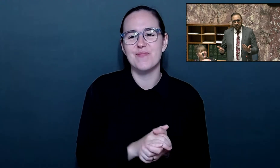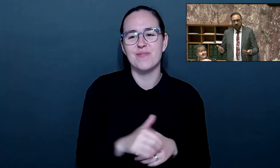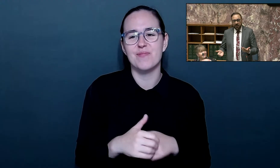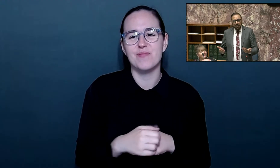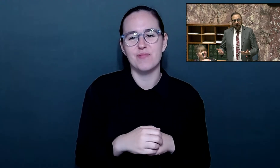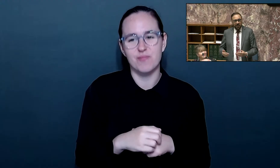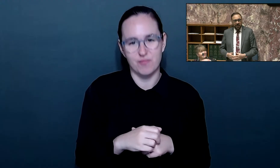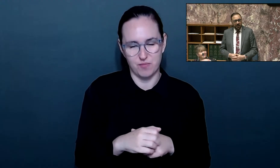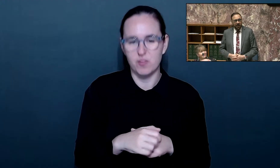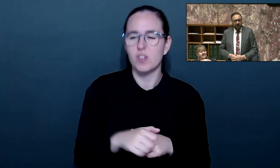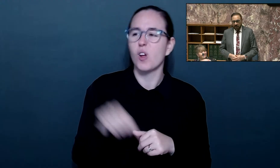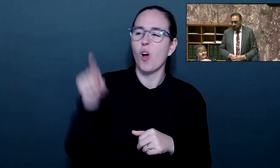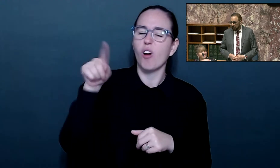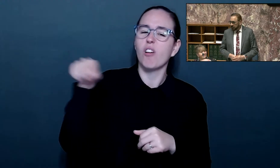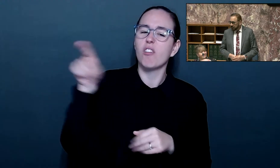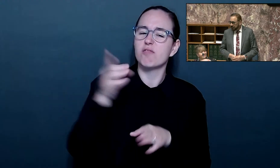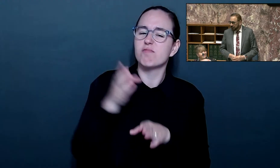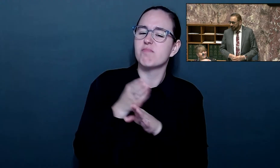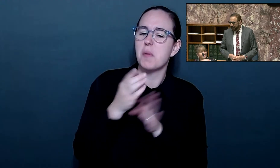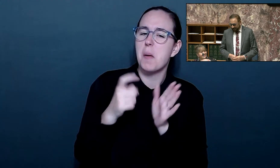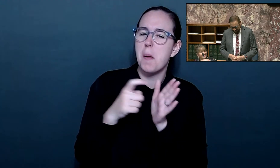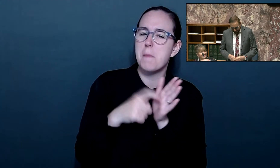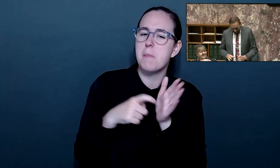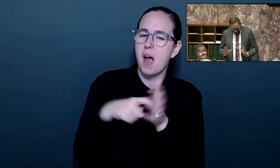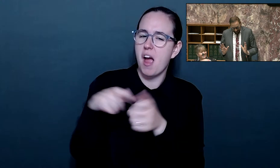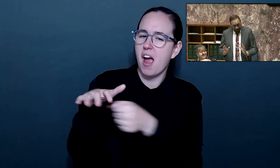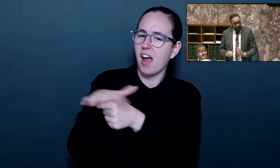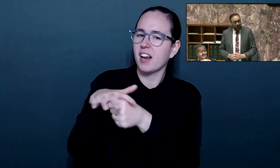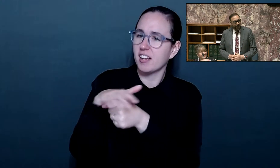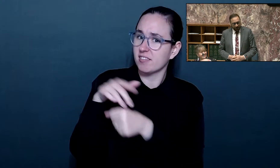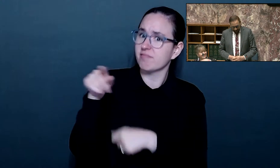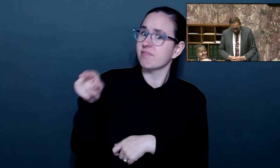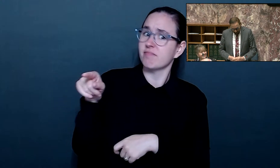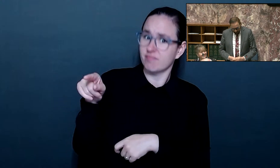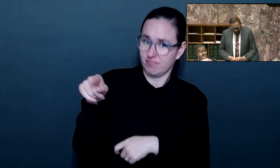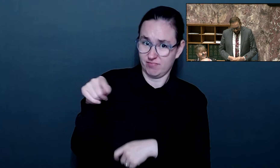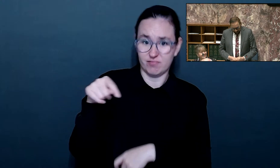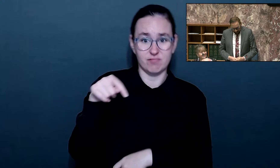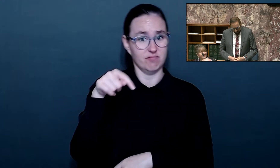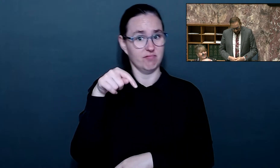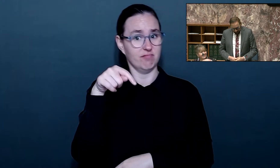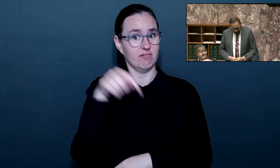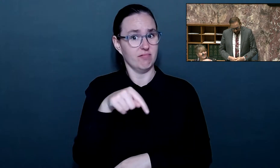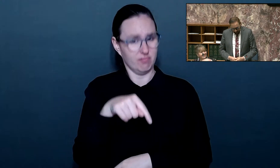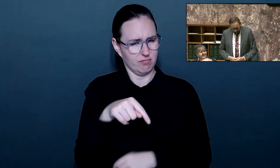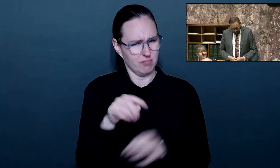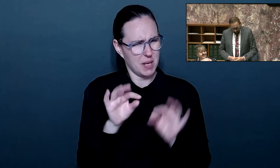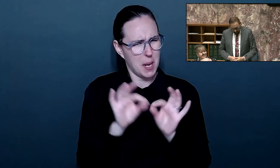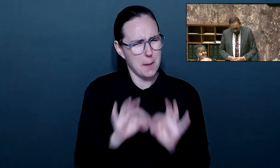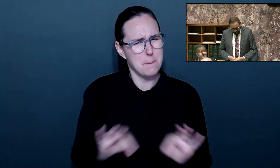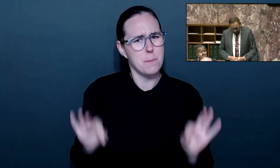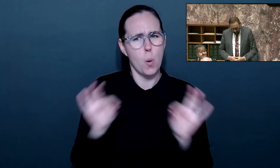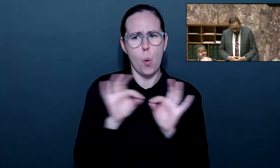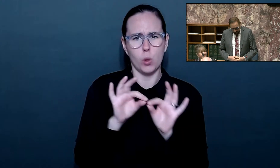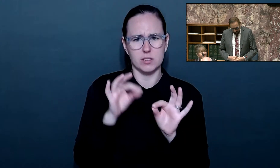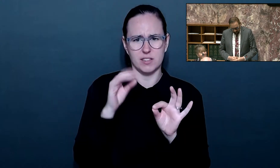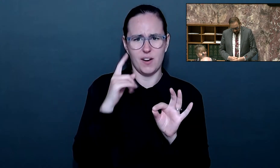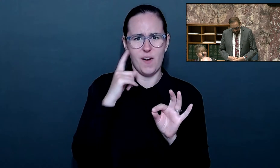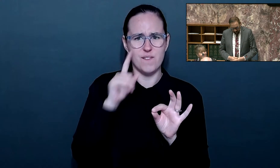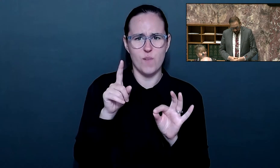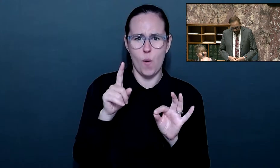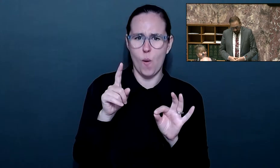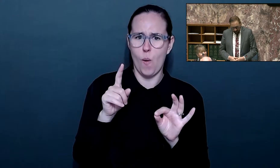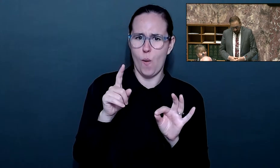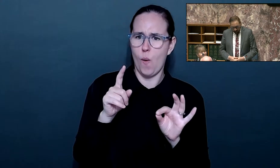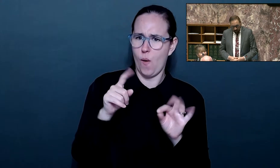see the high noises, so that will be okay with them. Barrick Mining Association, Mr.